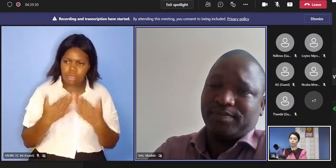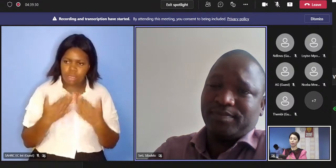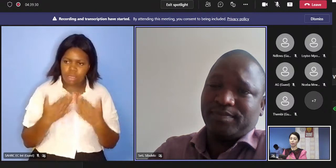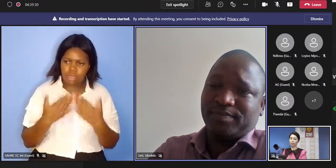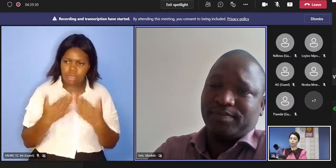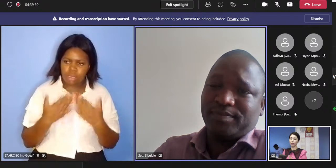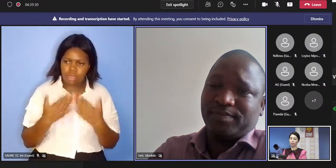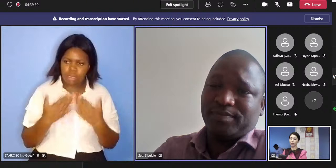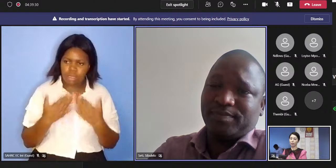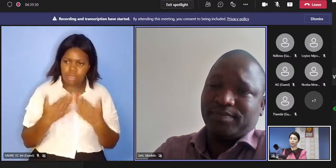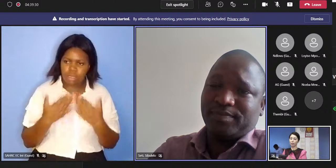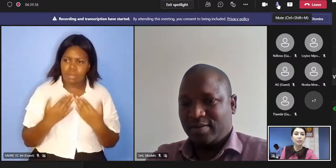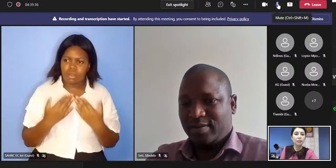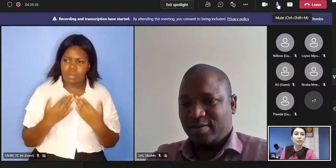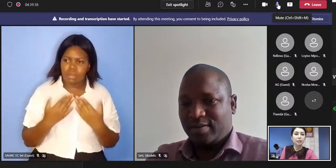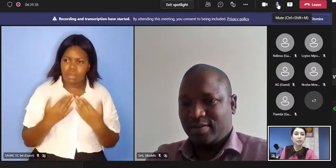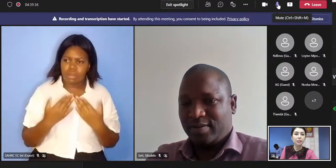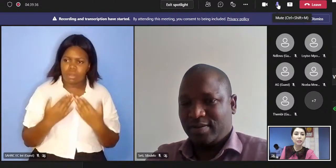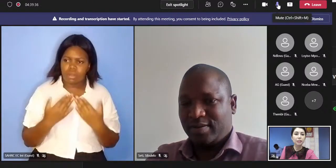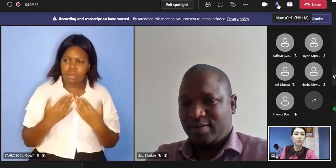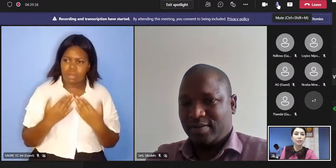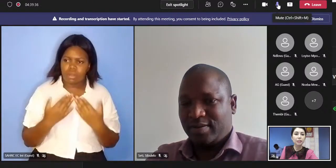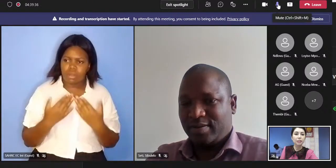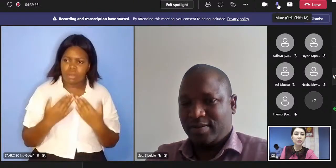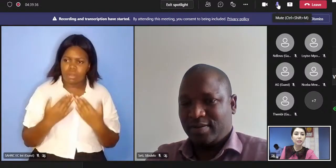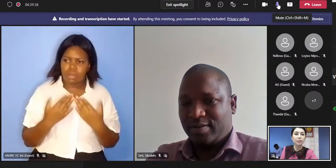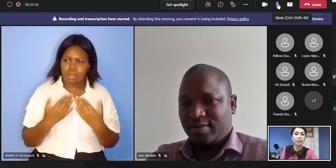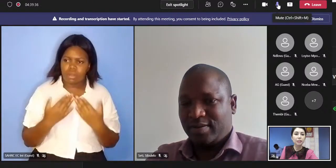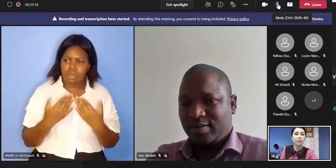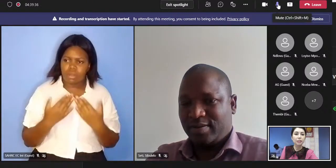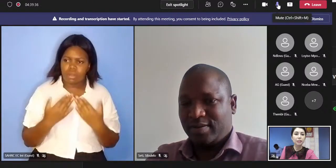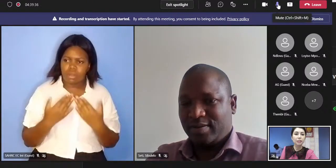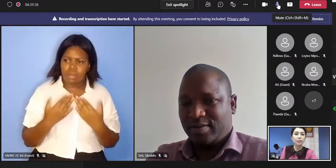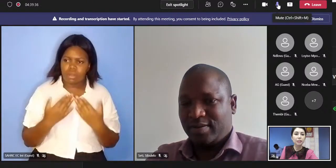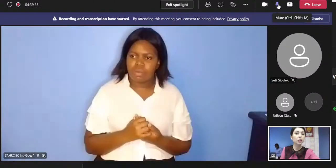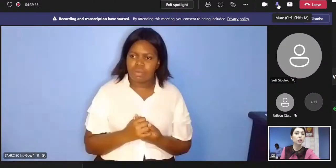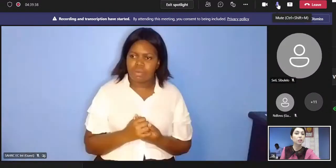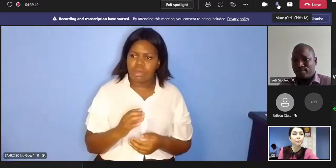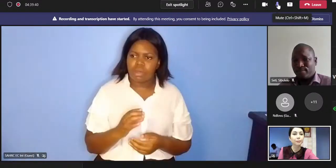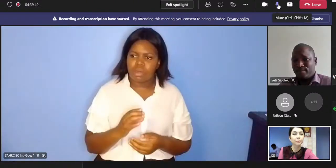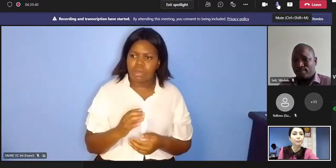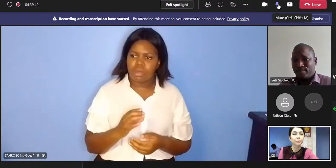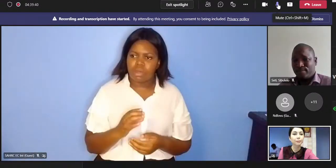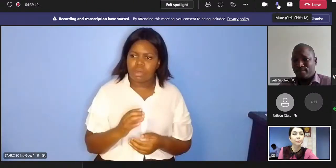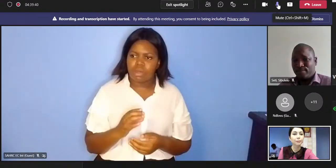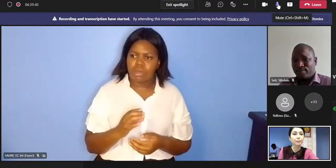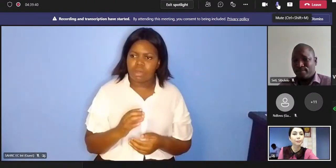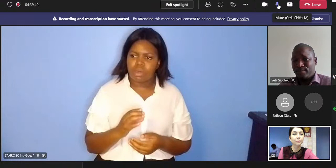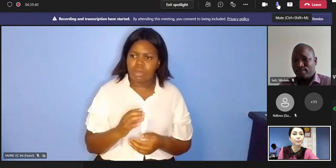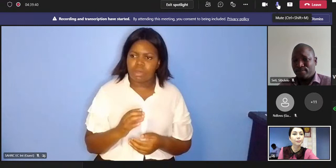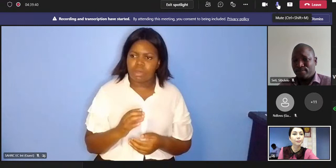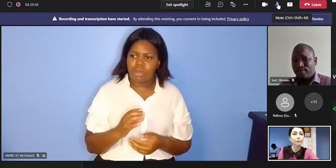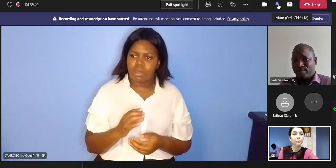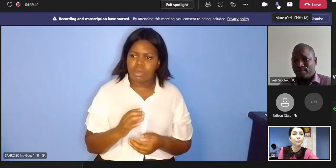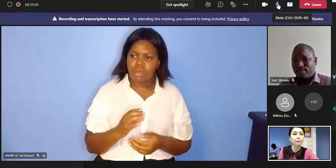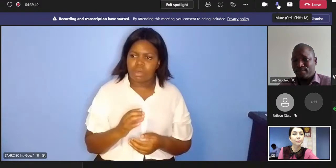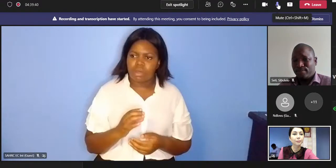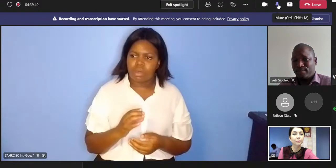Thank you so much, Advocate and Doctor. I think Commissioner wishes to make a comment. Commissioner?